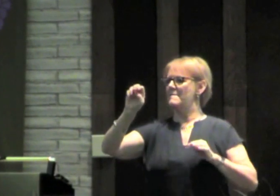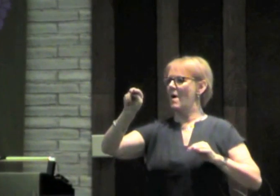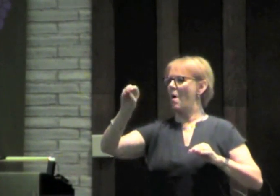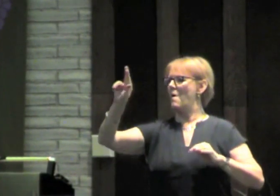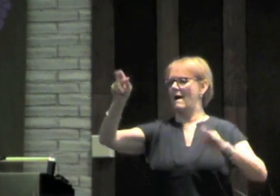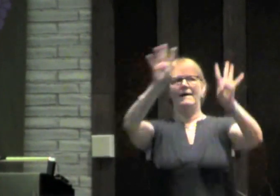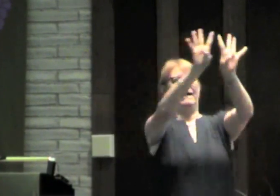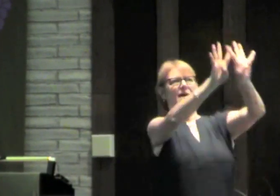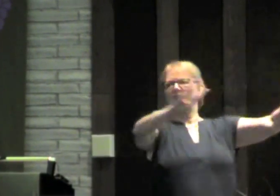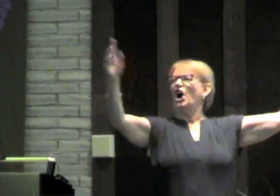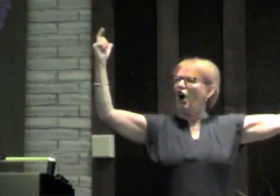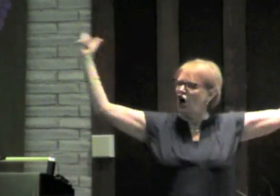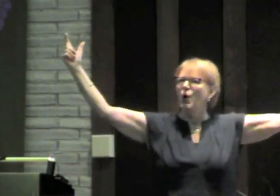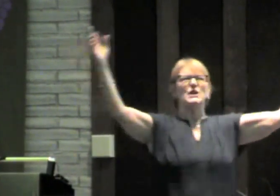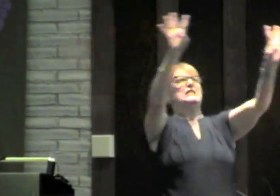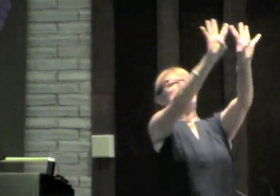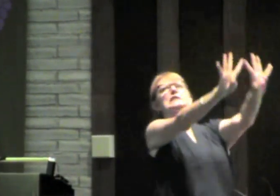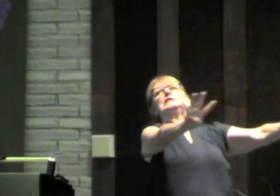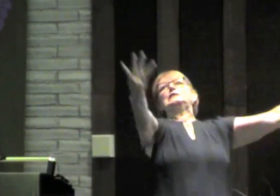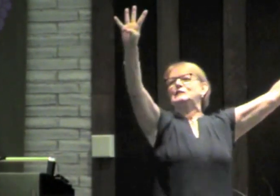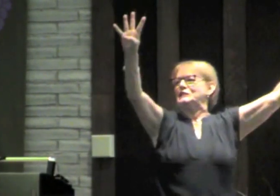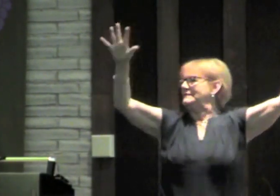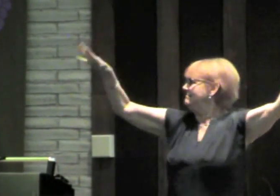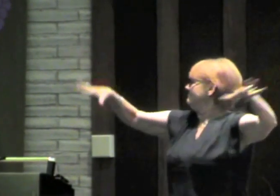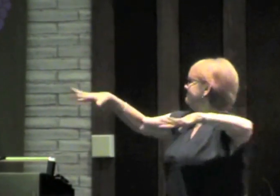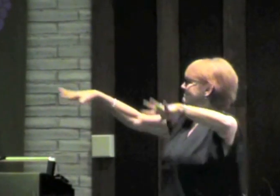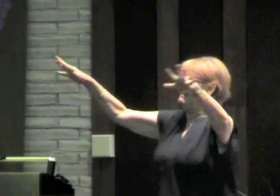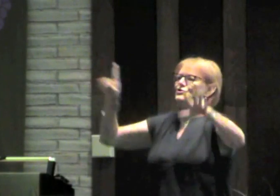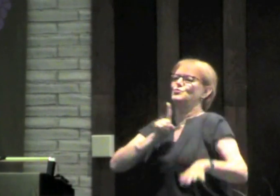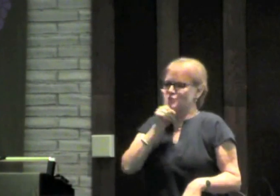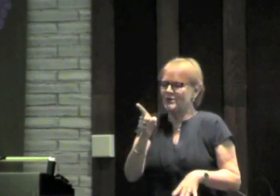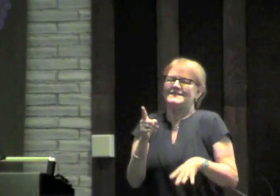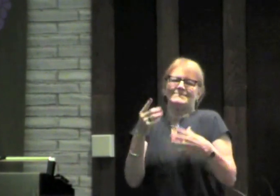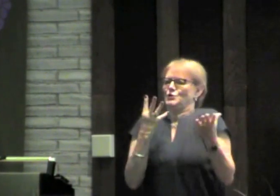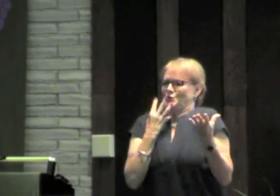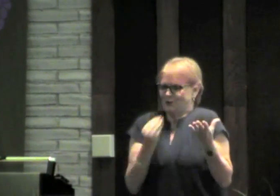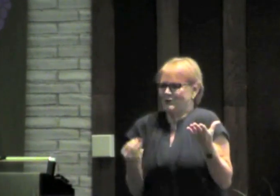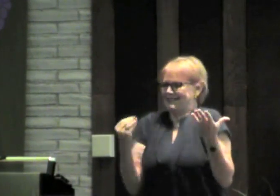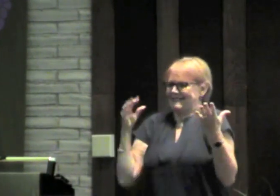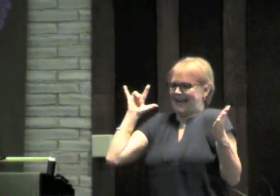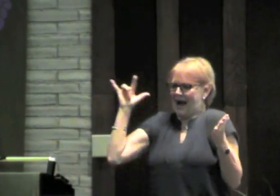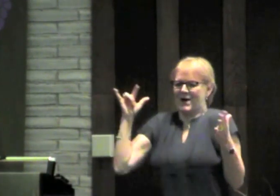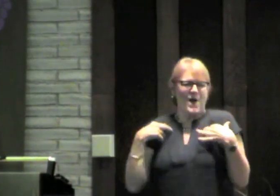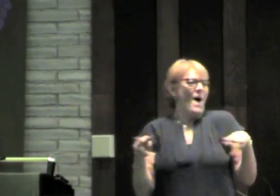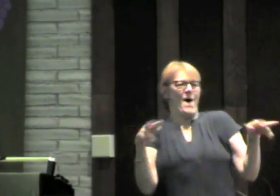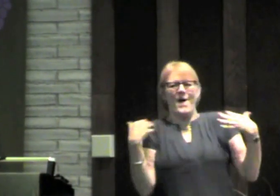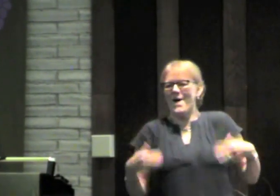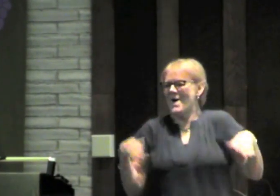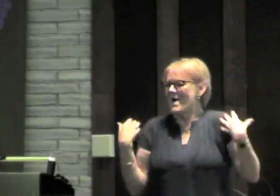nice. It's got a huge menorah as soon as you fly in, and then there's several menorahs